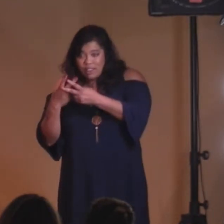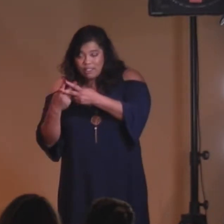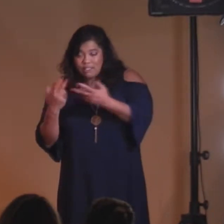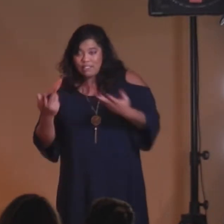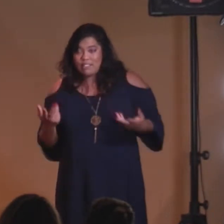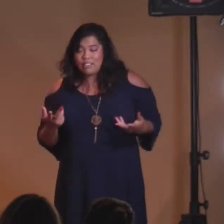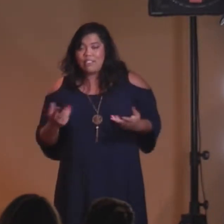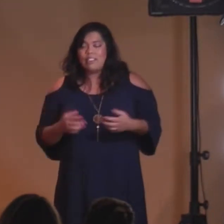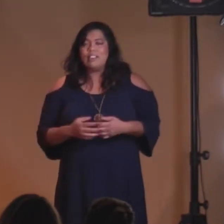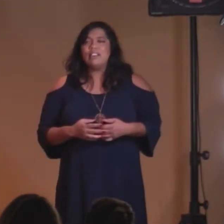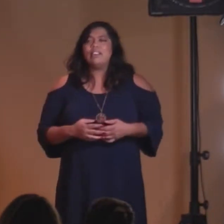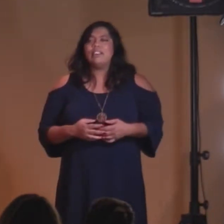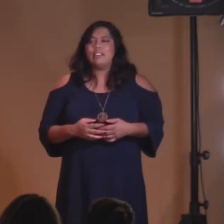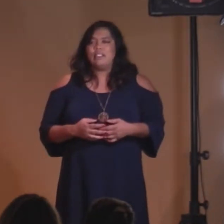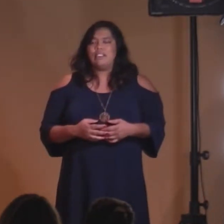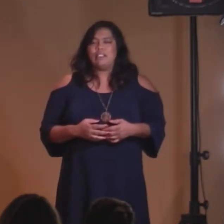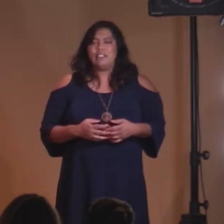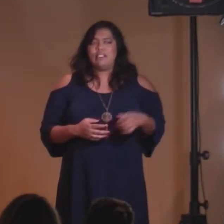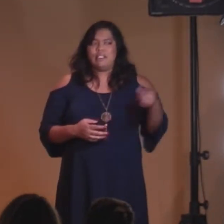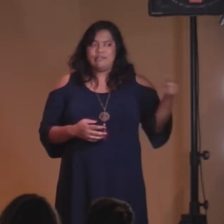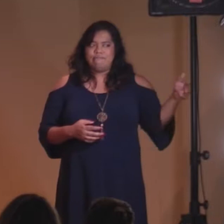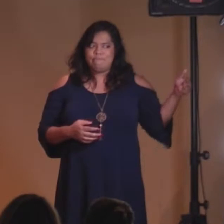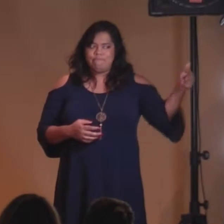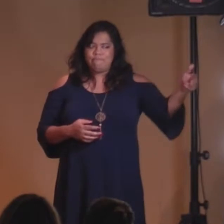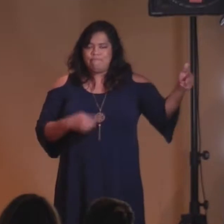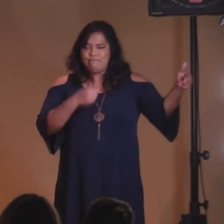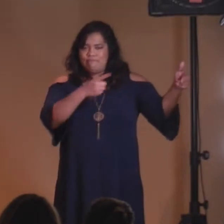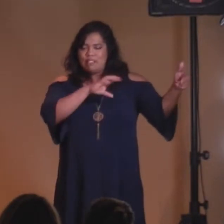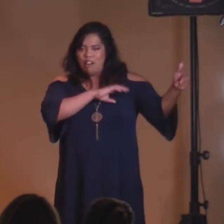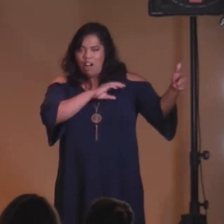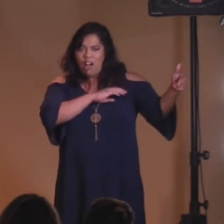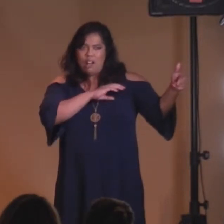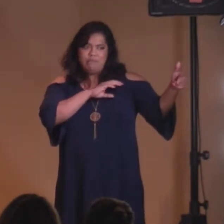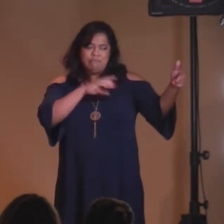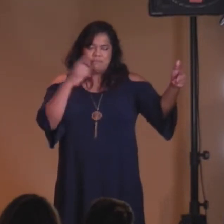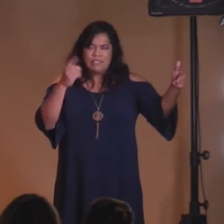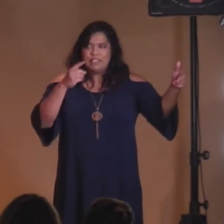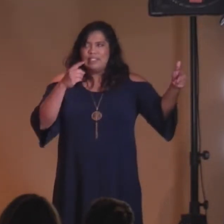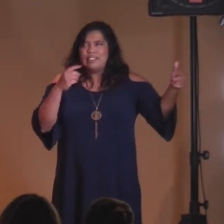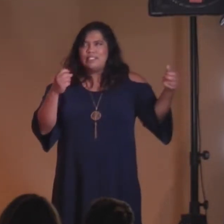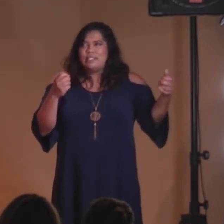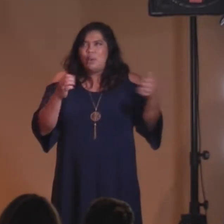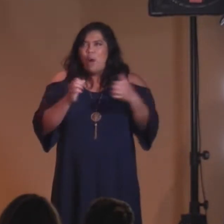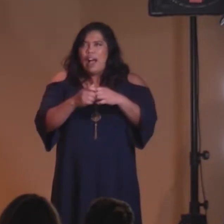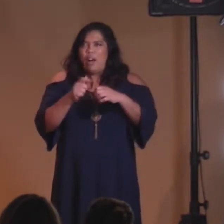How long do I hold that thought, that fear, and let it marinate,